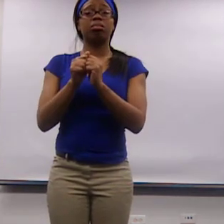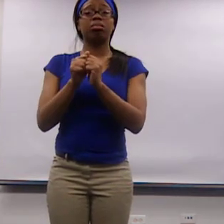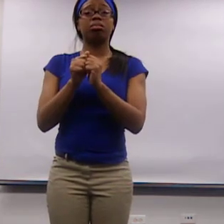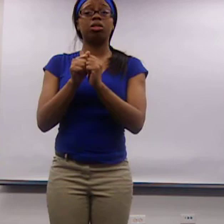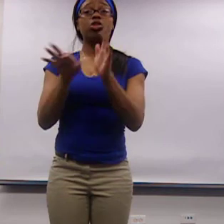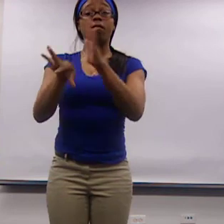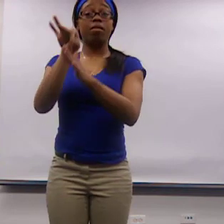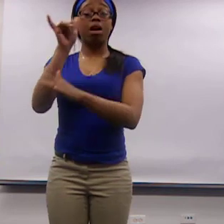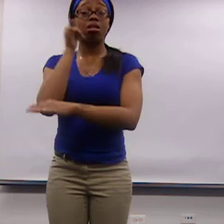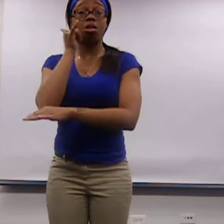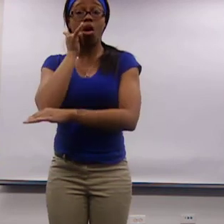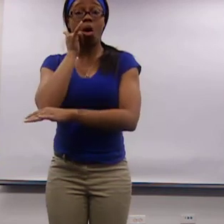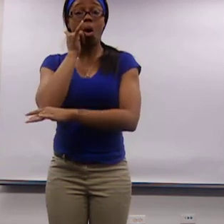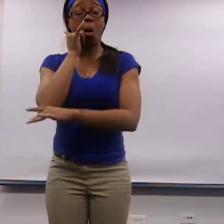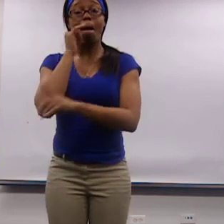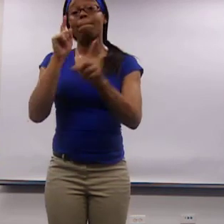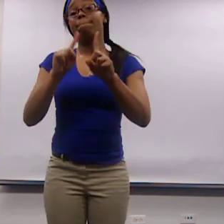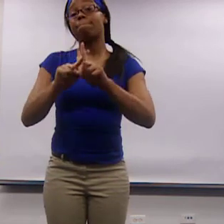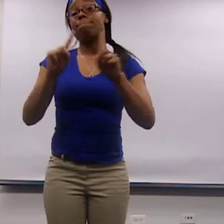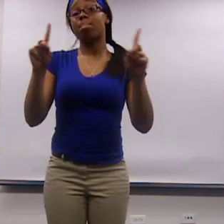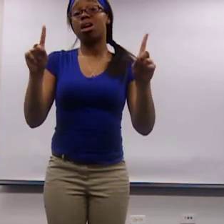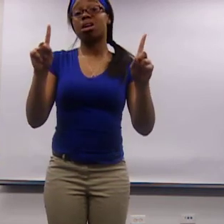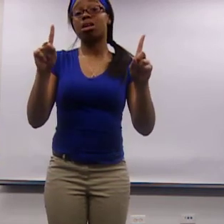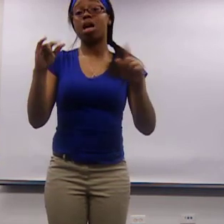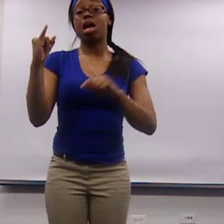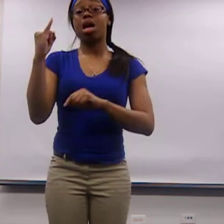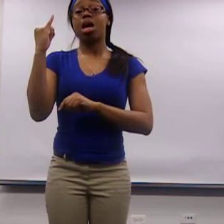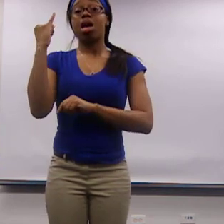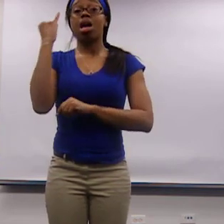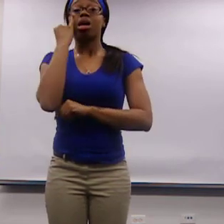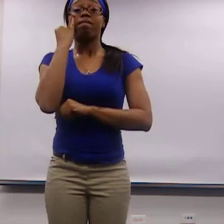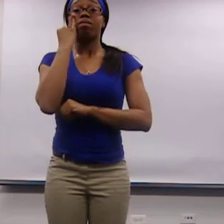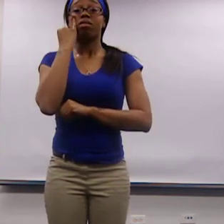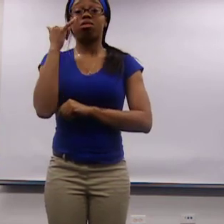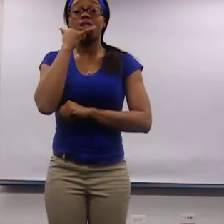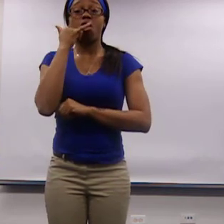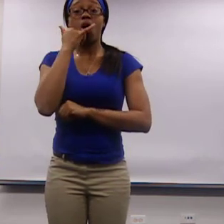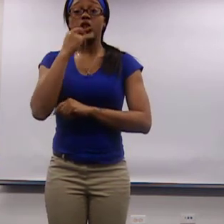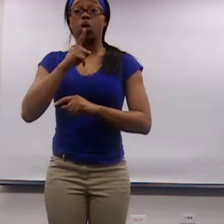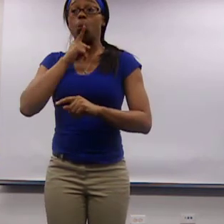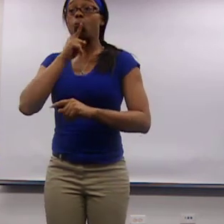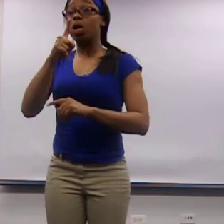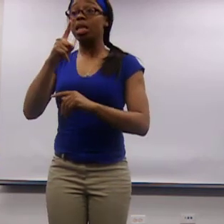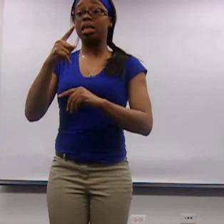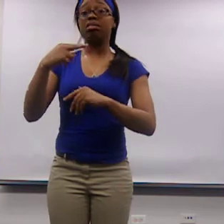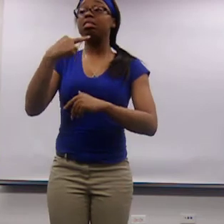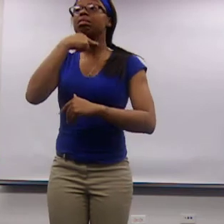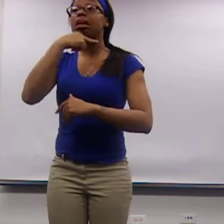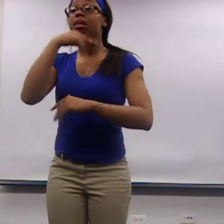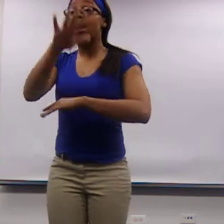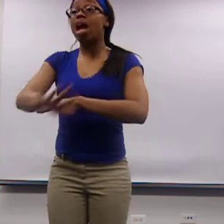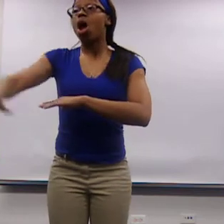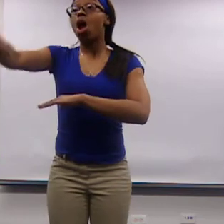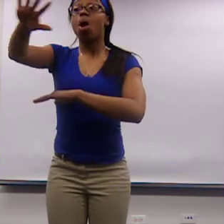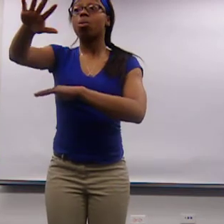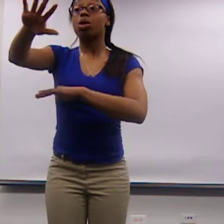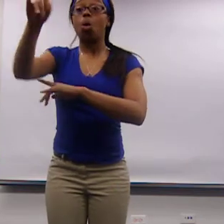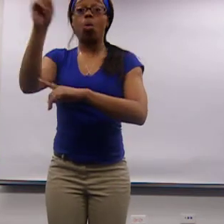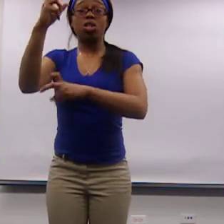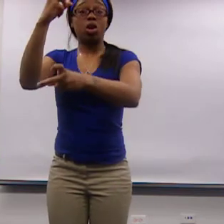caller is in a heavily trafficked area where a lot of other people are on cell phones, it's harder to find them.